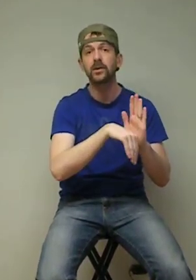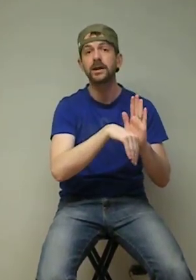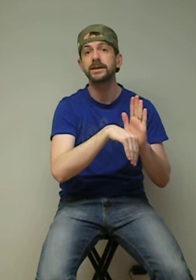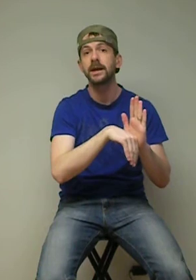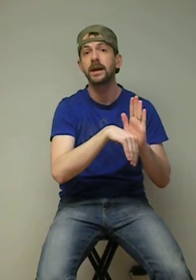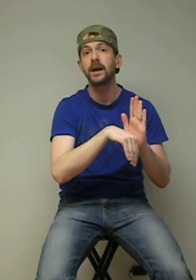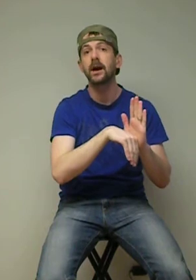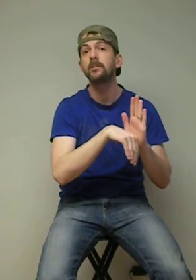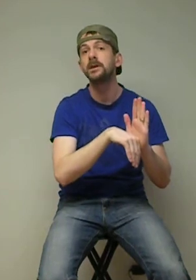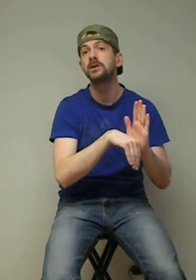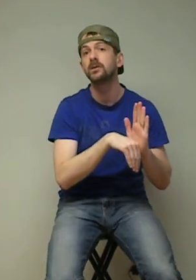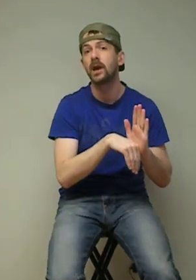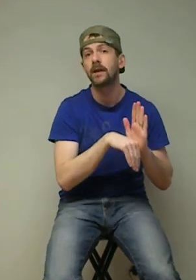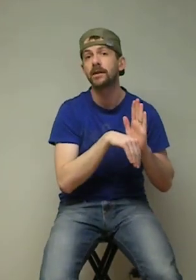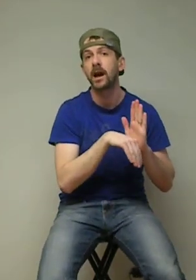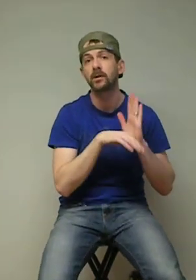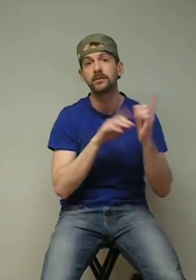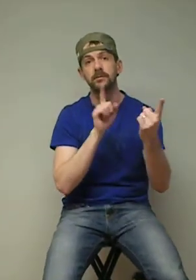I say, I'll meet you in half an hour.